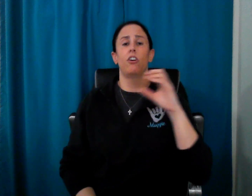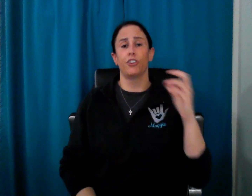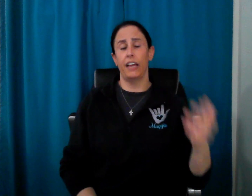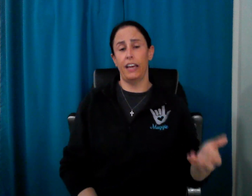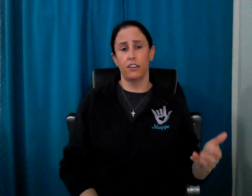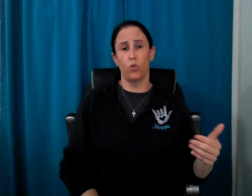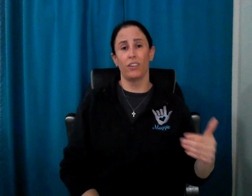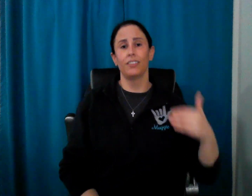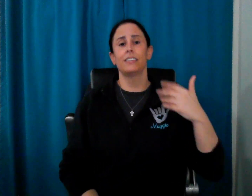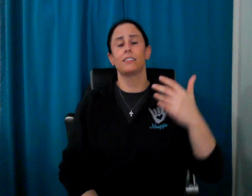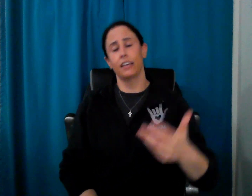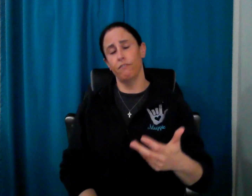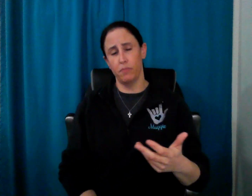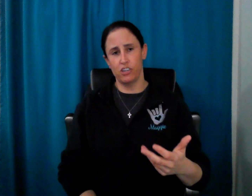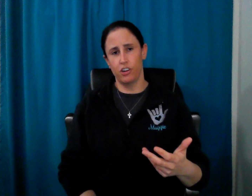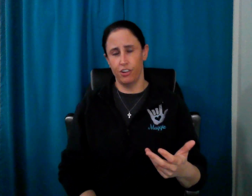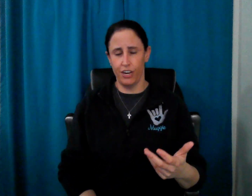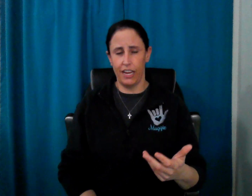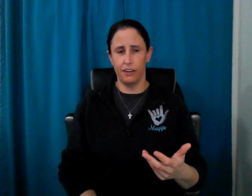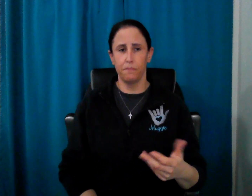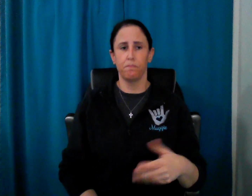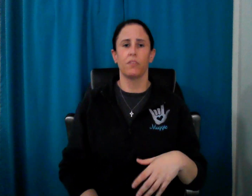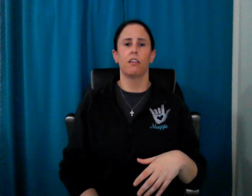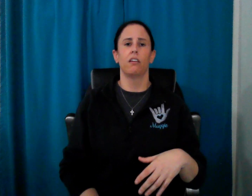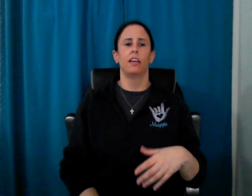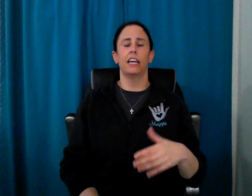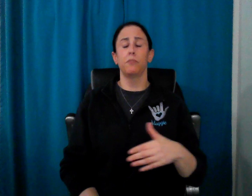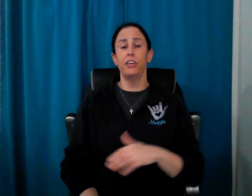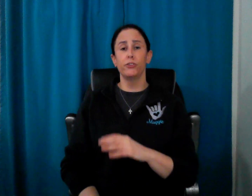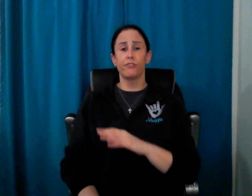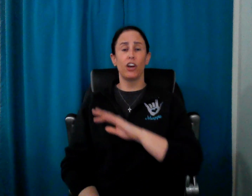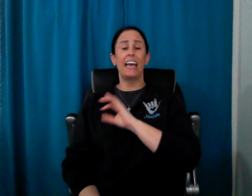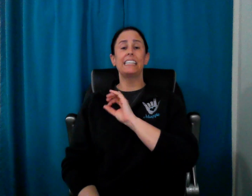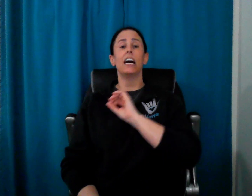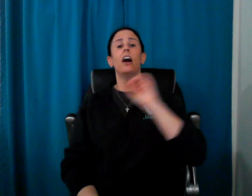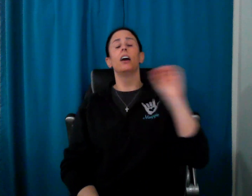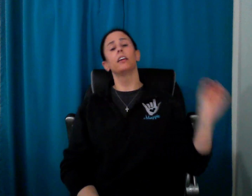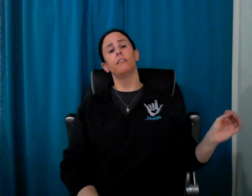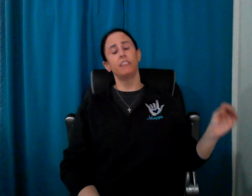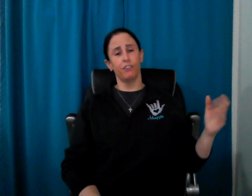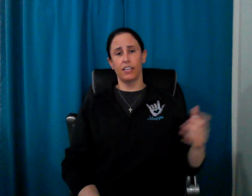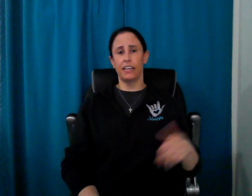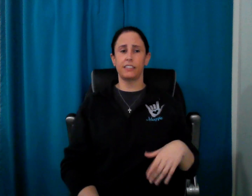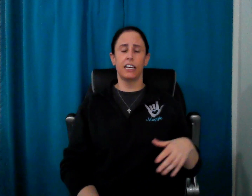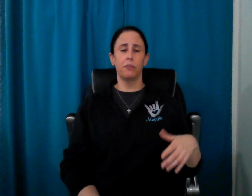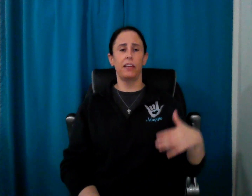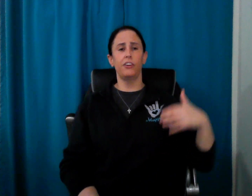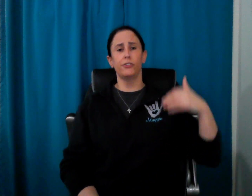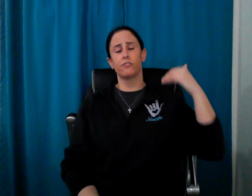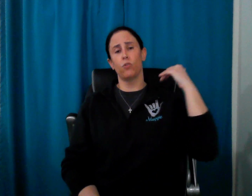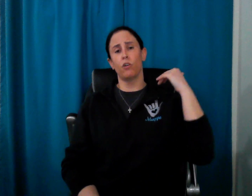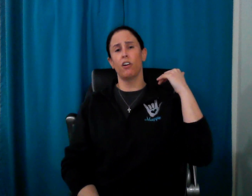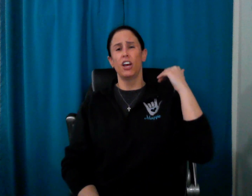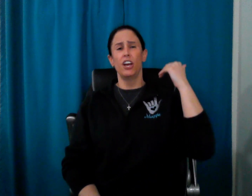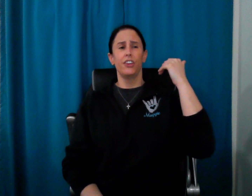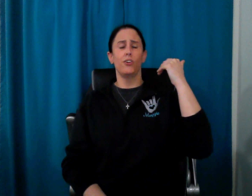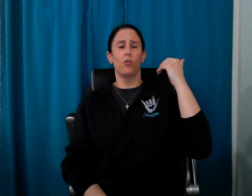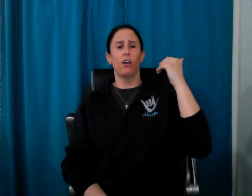your hand or listing information on your hand. It can be used for a ton of different things. It could be used for